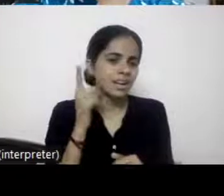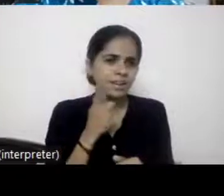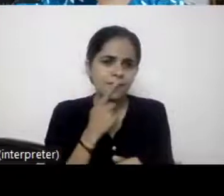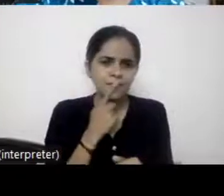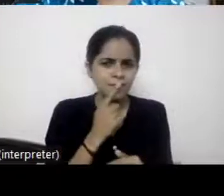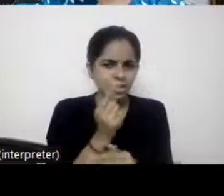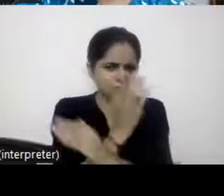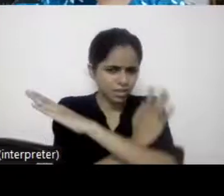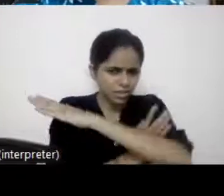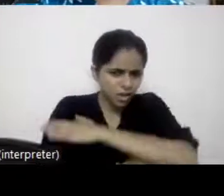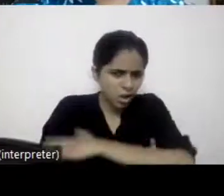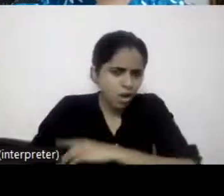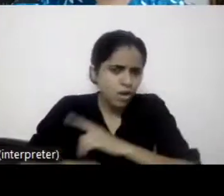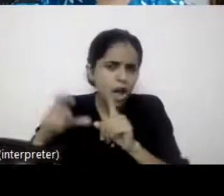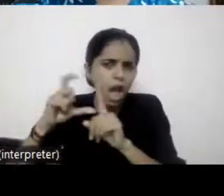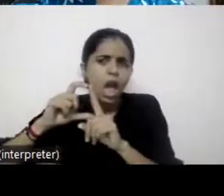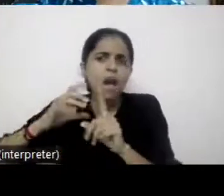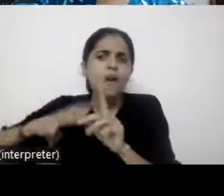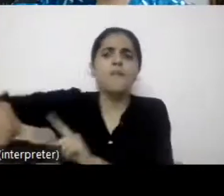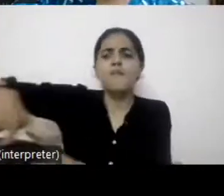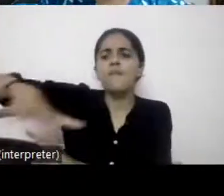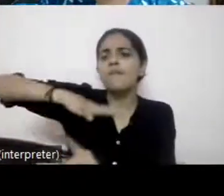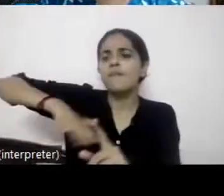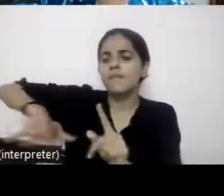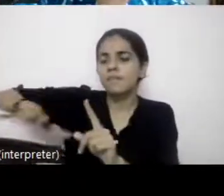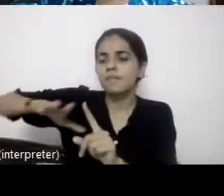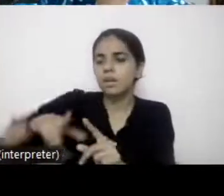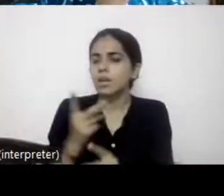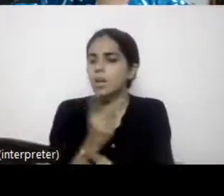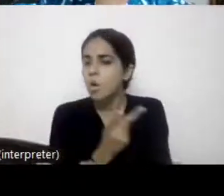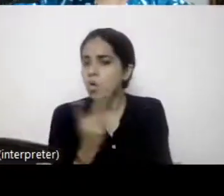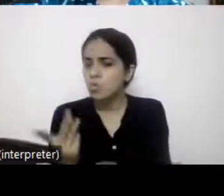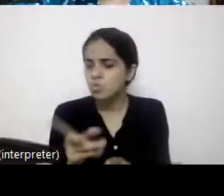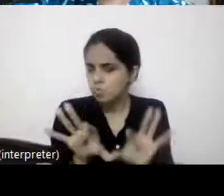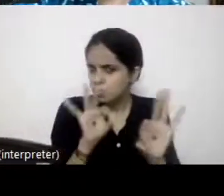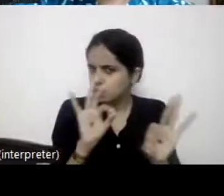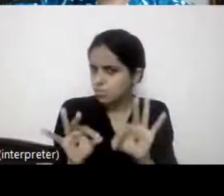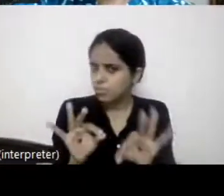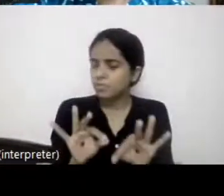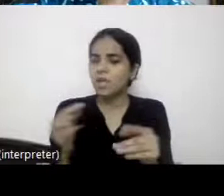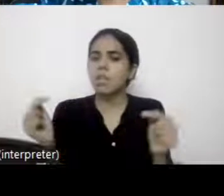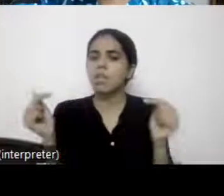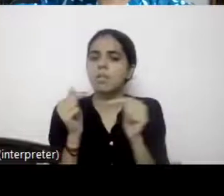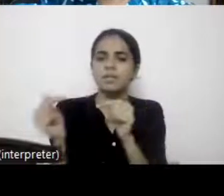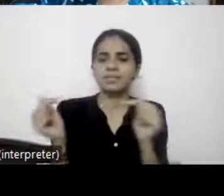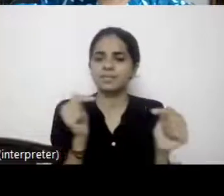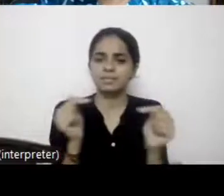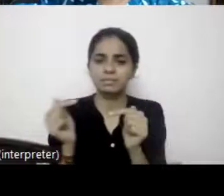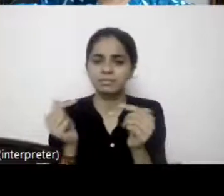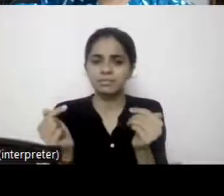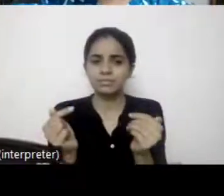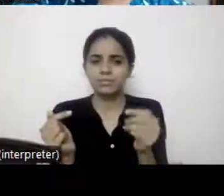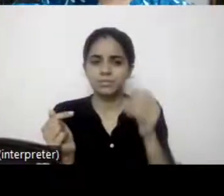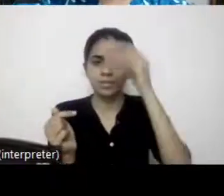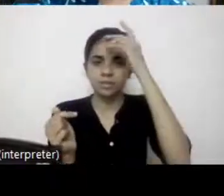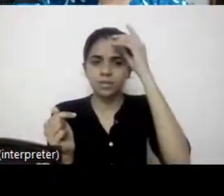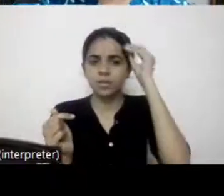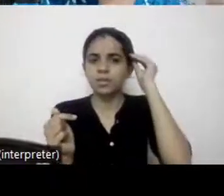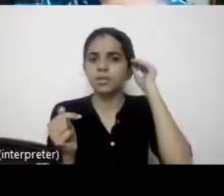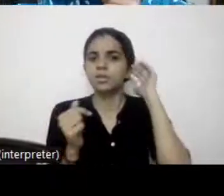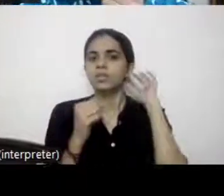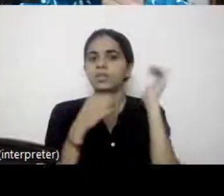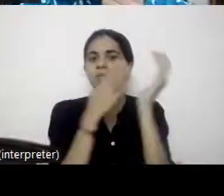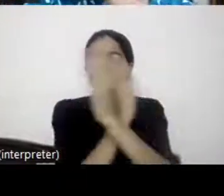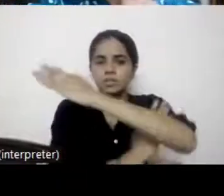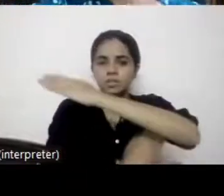called a disability or diversity is something that is debatable. Now, disability as